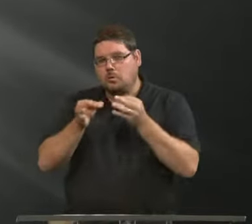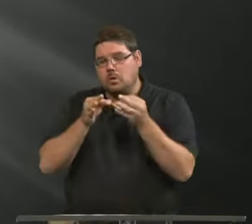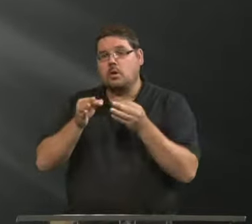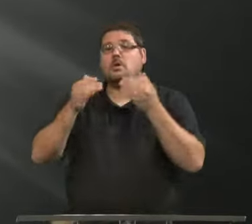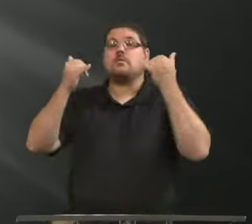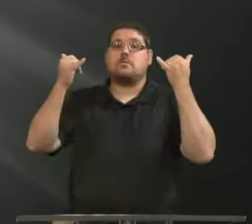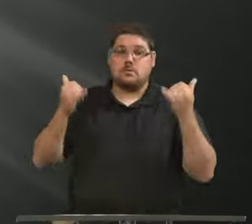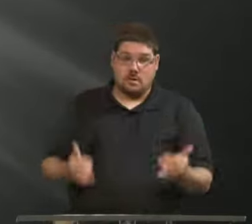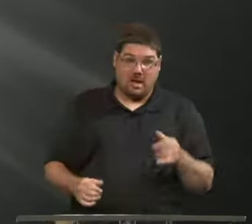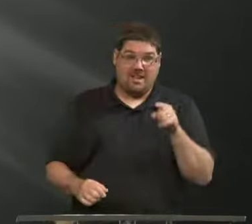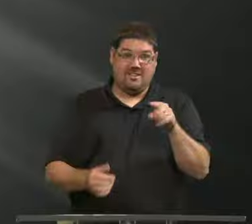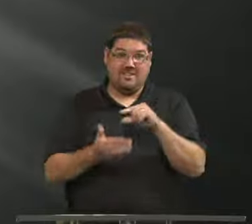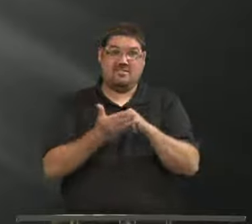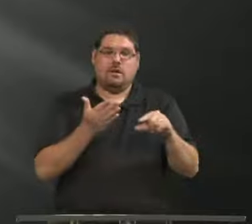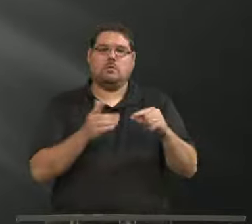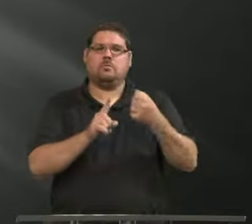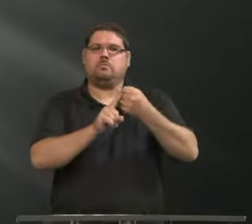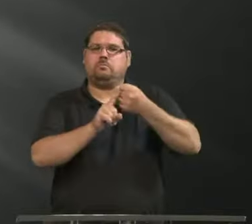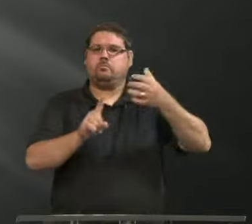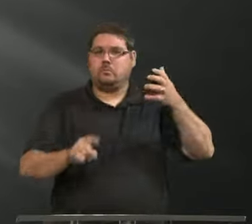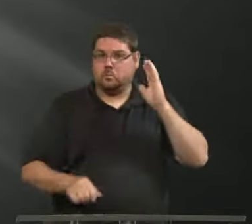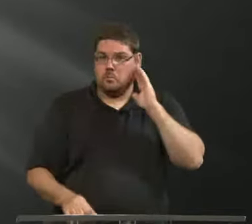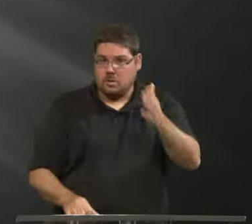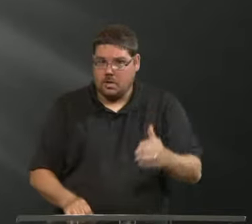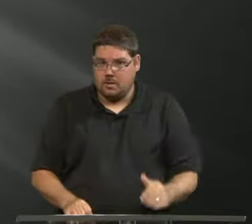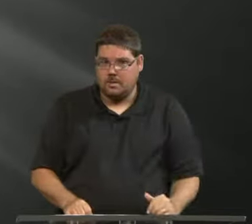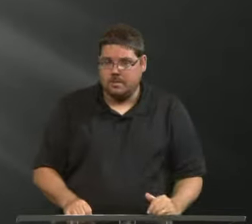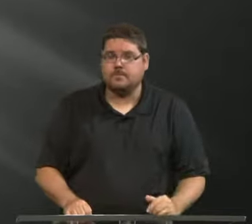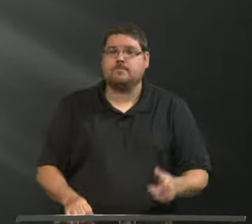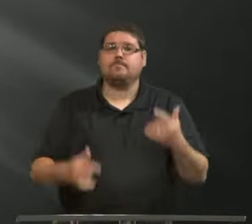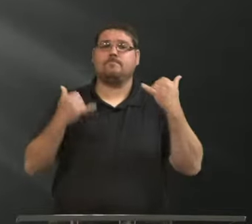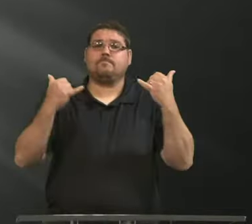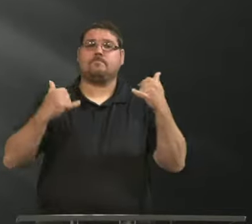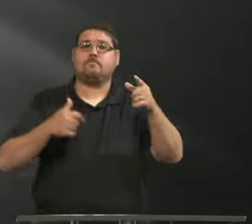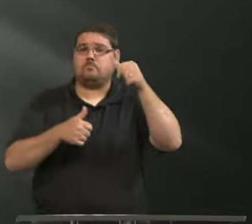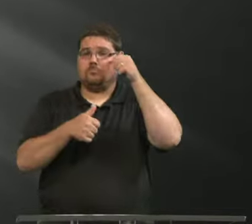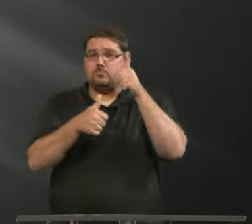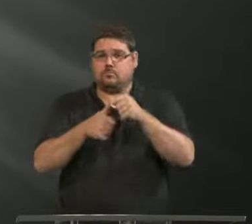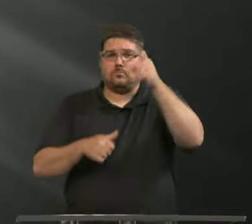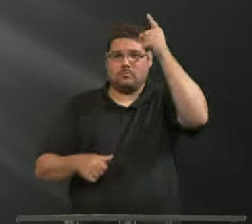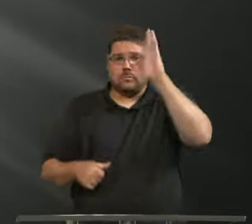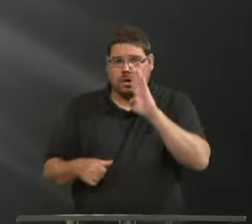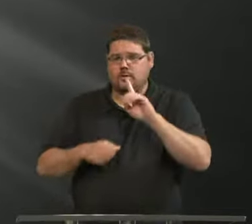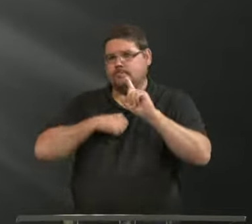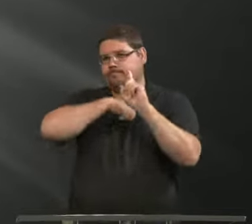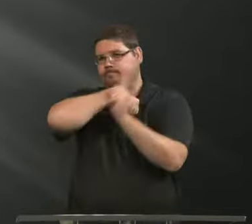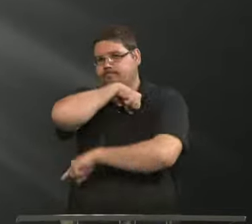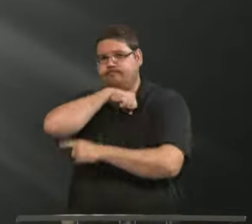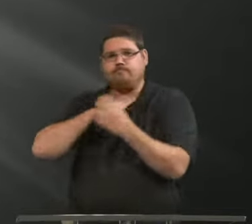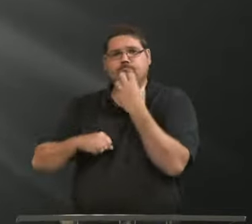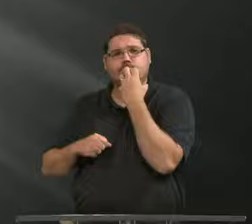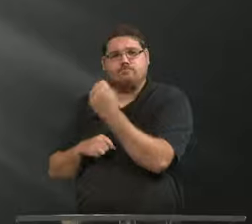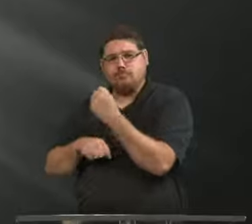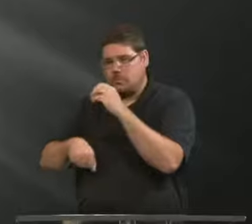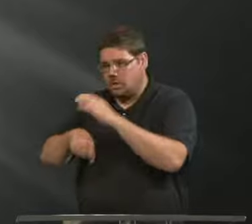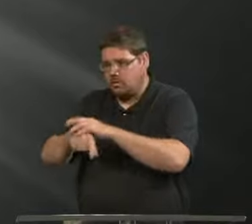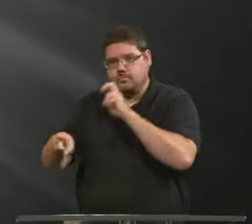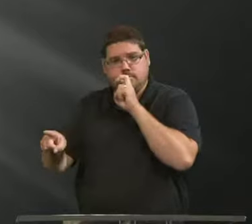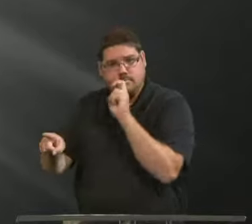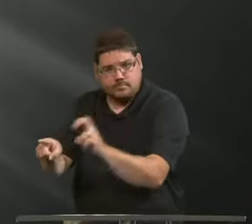introduction as we started our series, but I'd like to expand on that more today. You remember how God punished